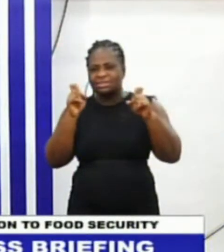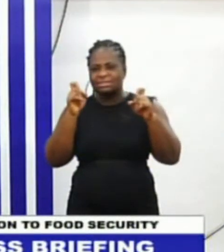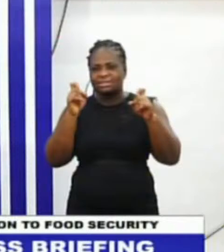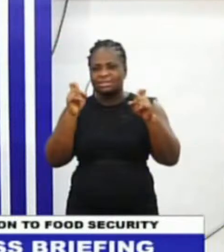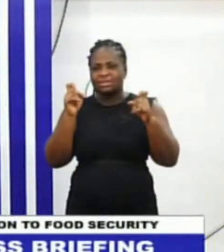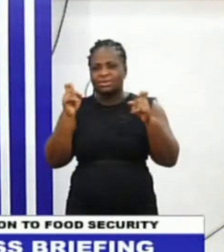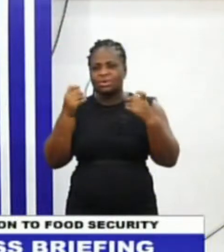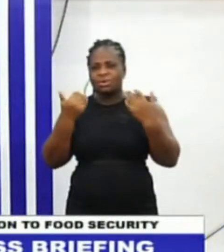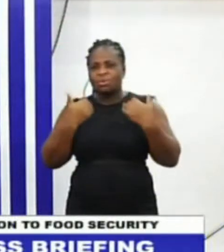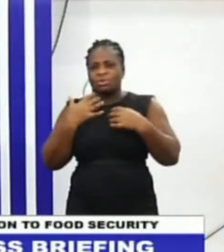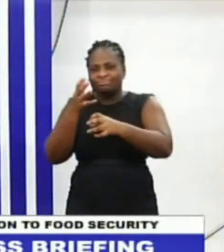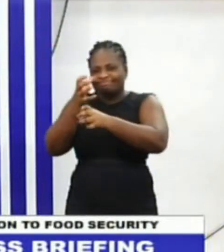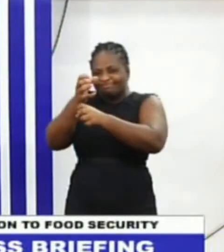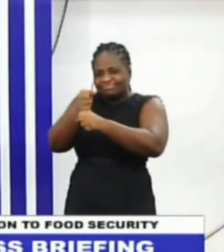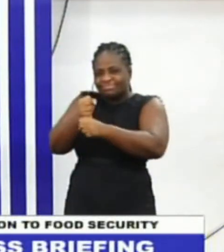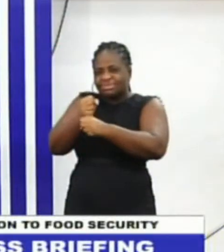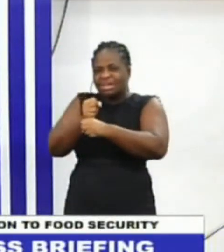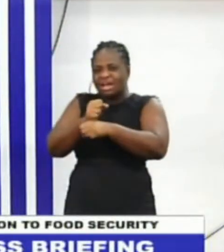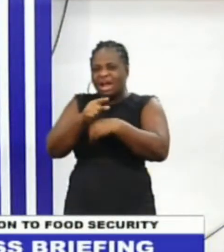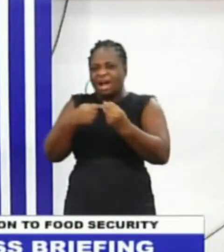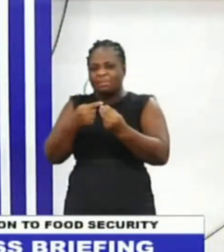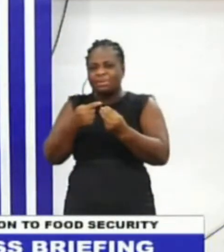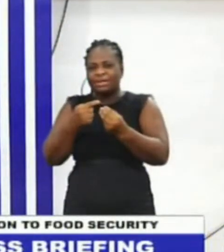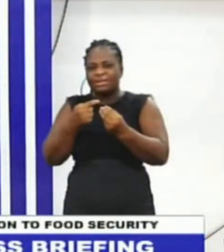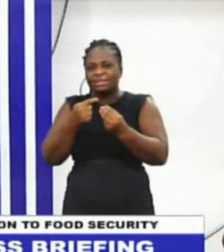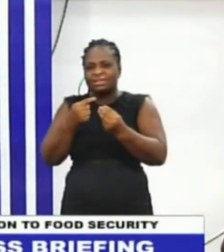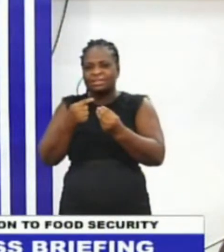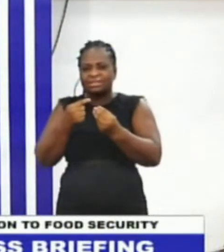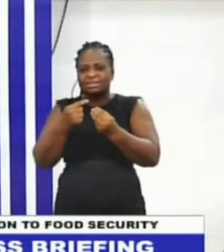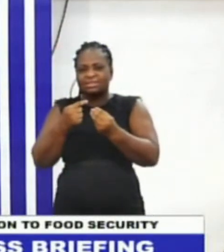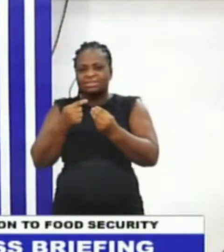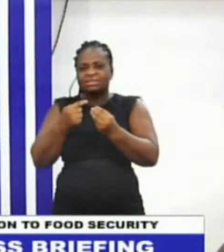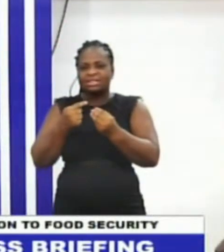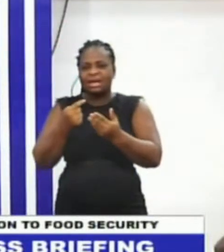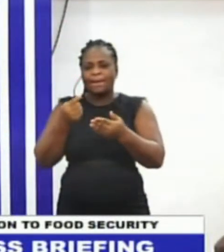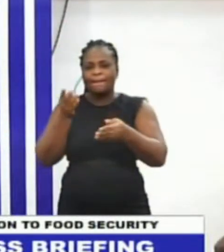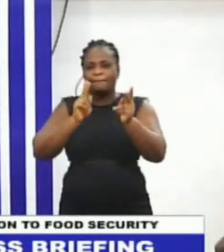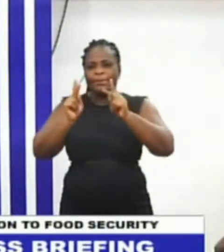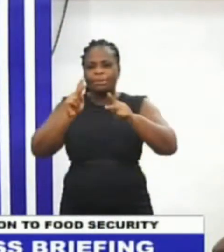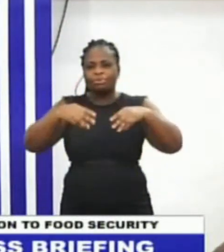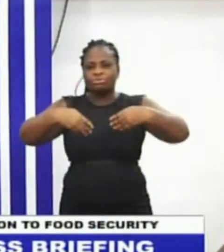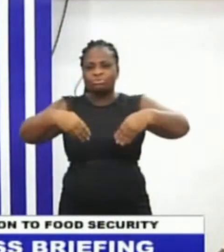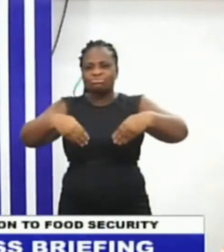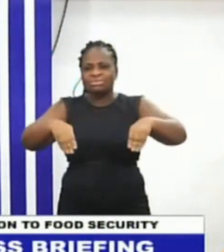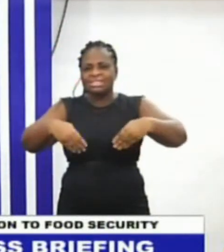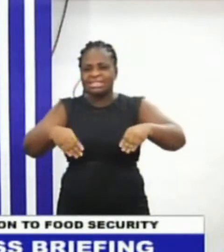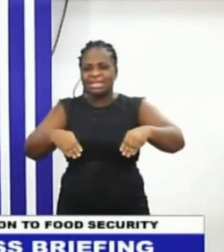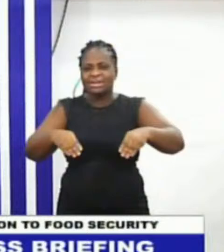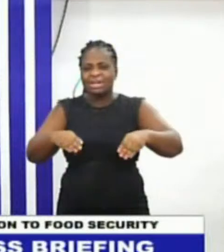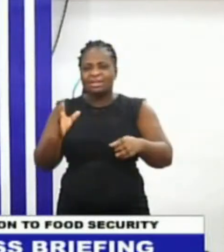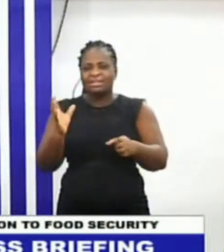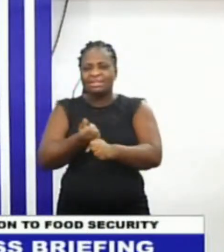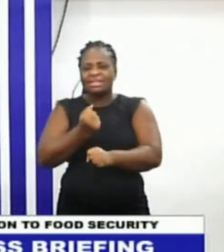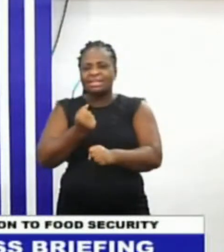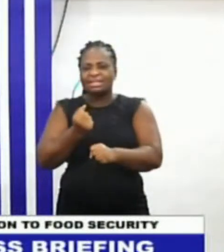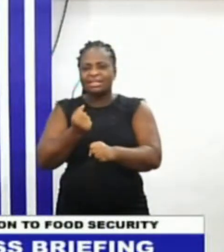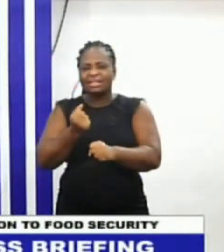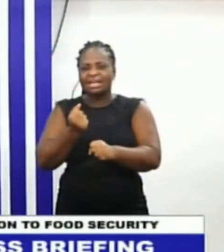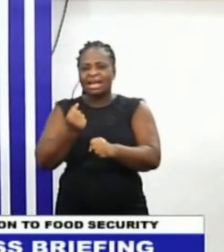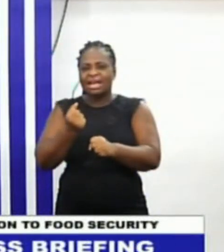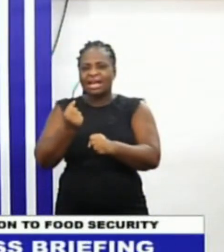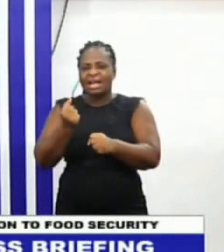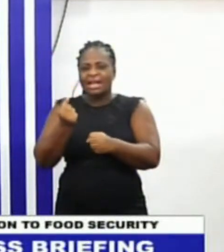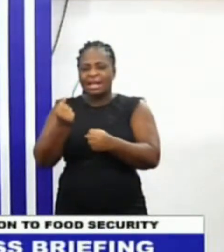together. The concerns about the traders who are taking advantage of our customers or generally those who